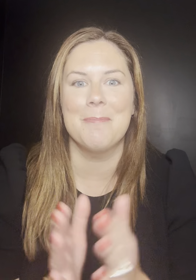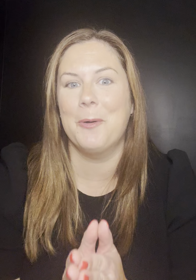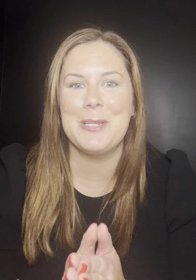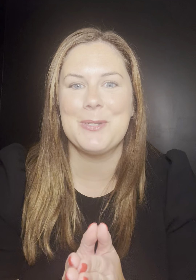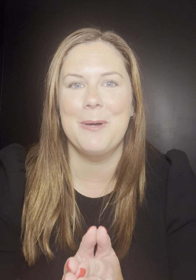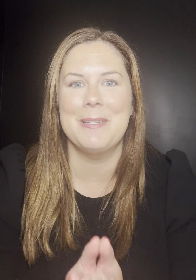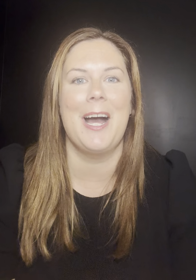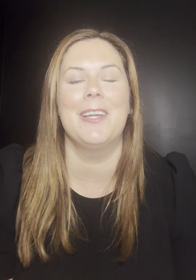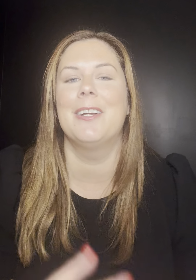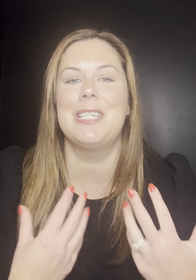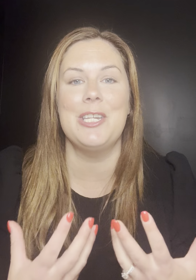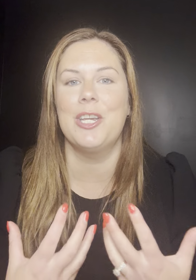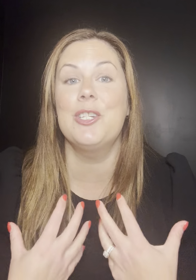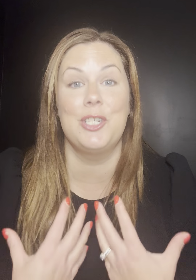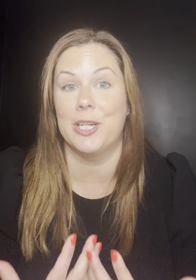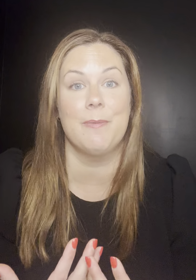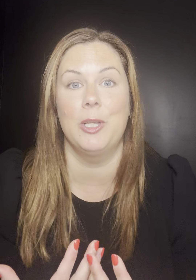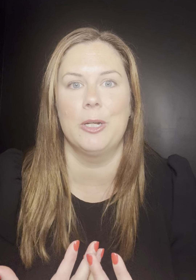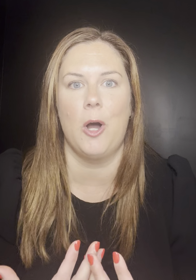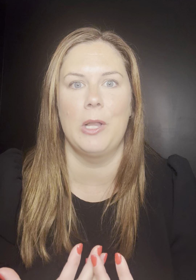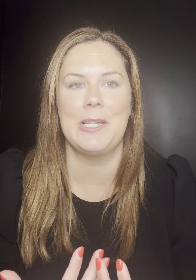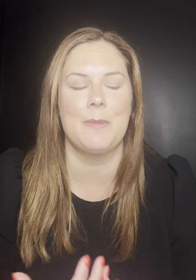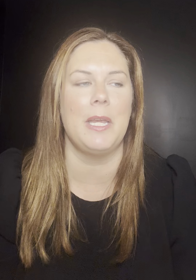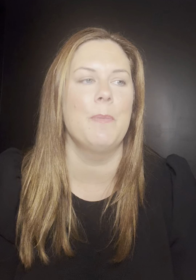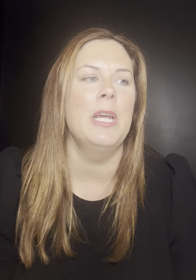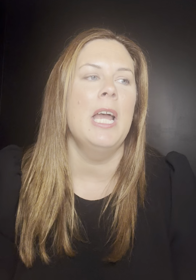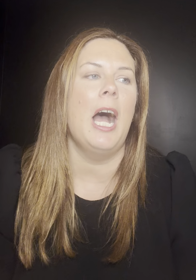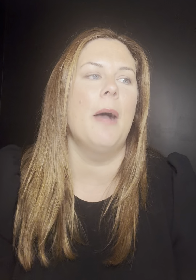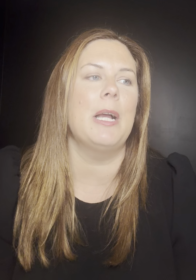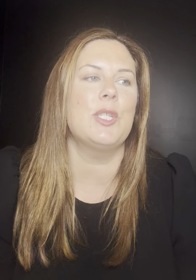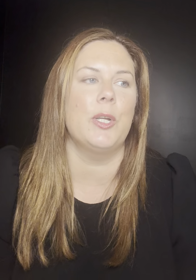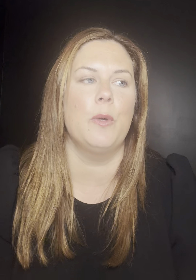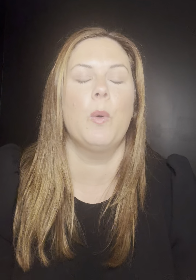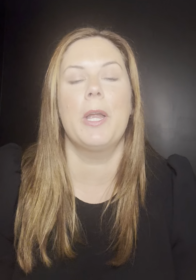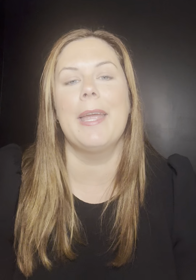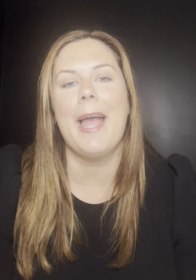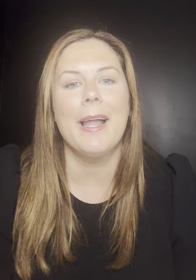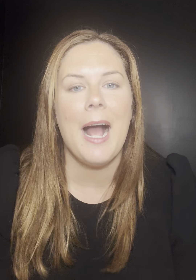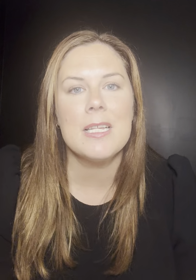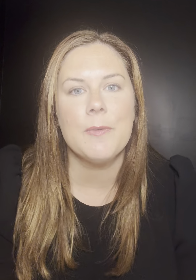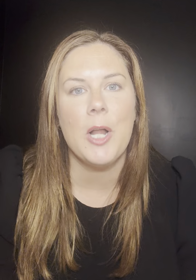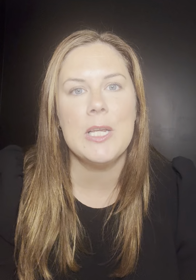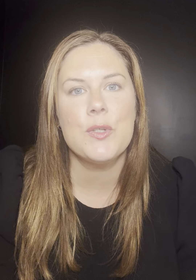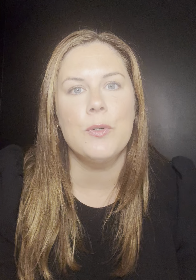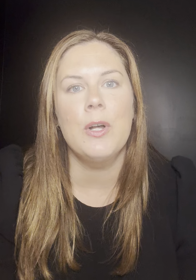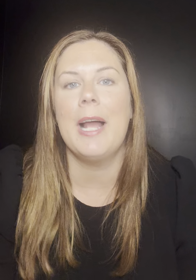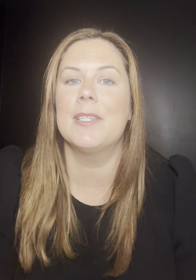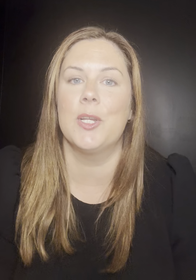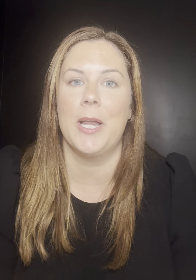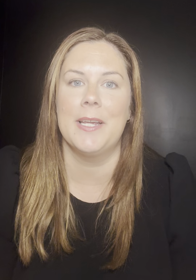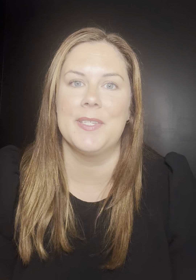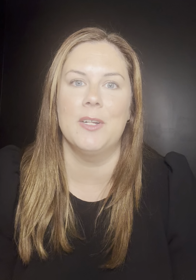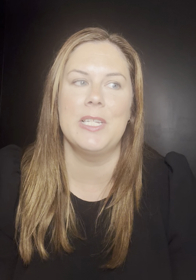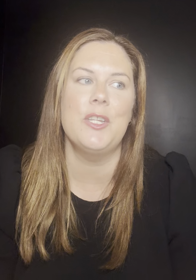going to school at Madonna, teaching just felt like a calling to me. I started working at Oxford High School as their ASL